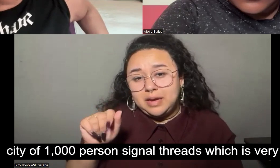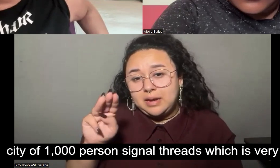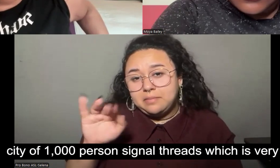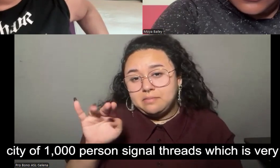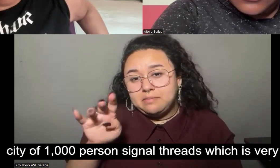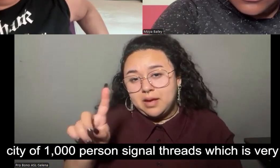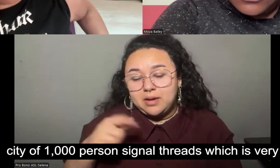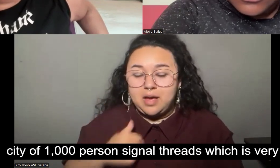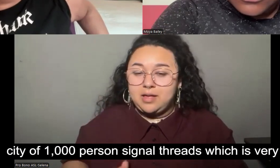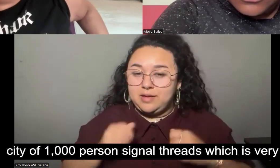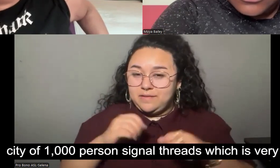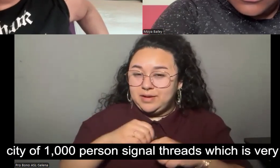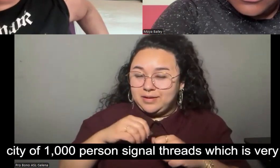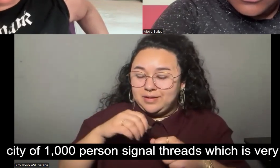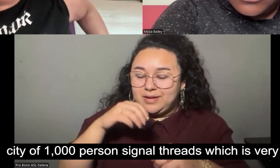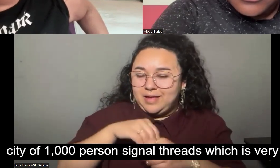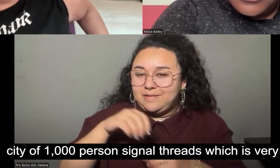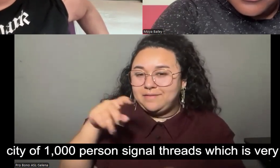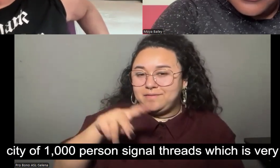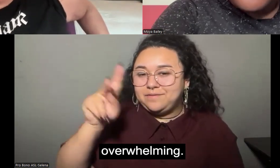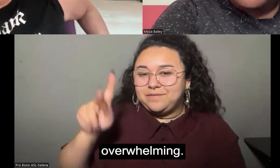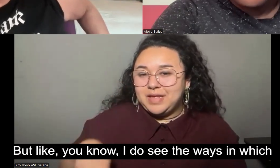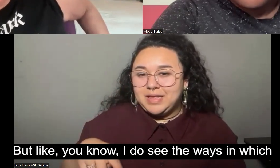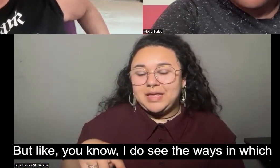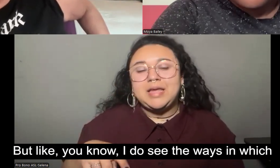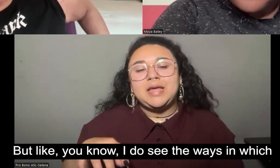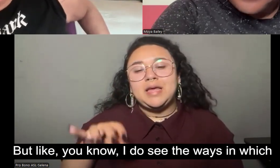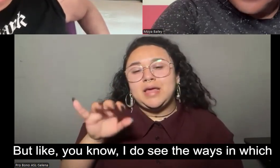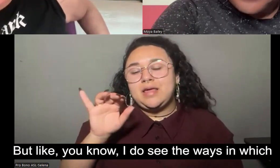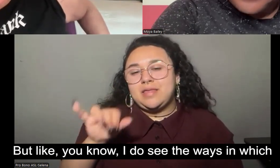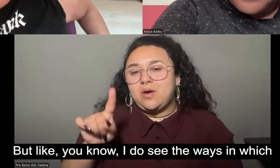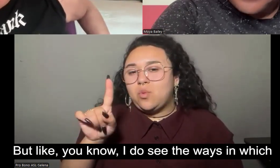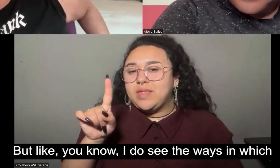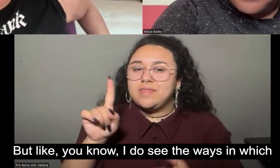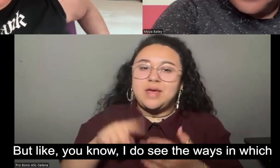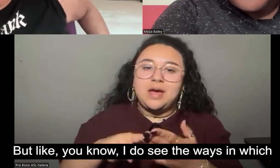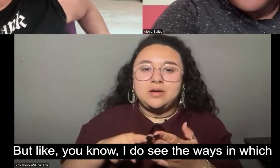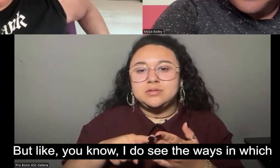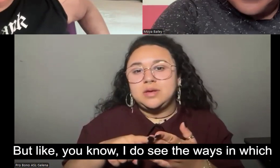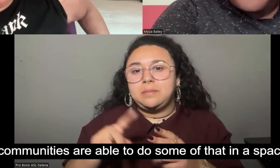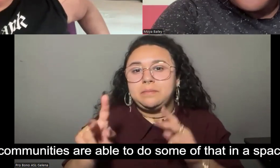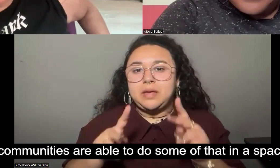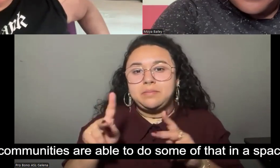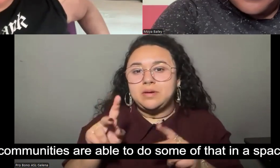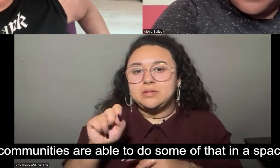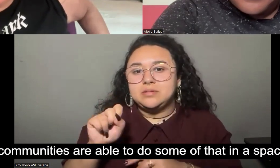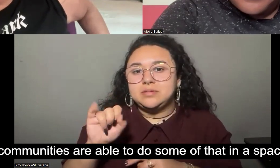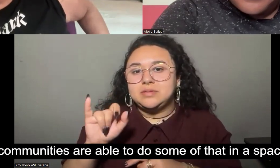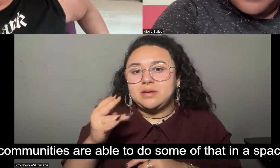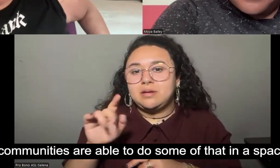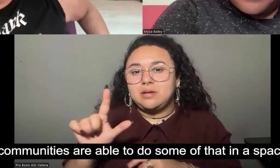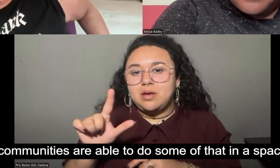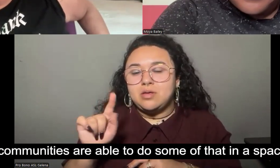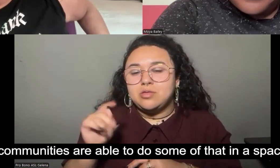of 1,000 person signal threads, which is very overwhelming. But like, I do see the ways in which communities are able